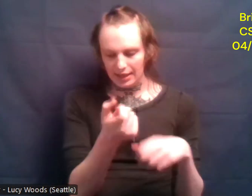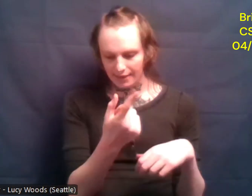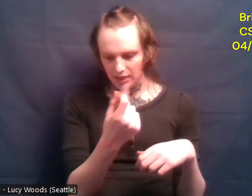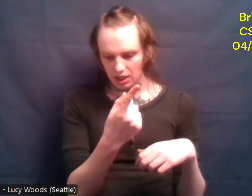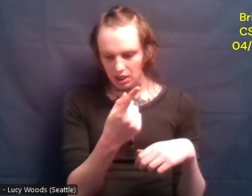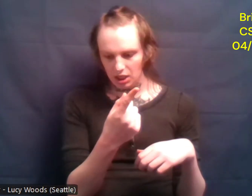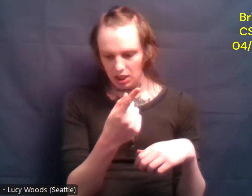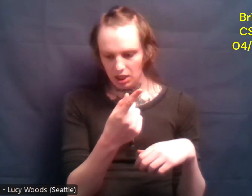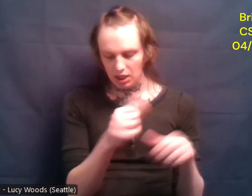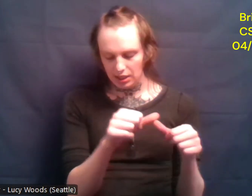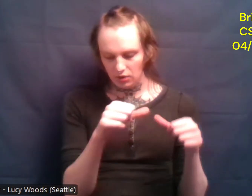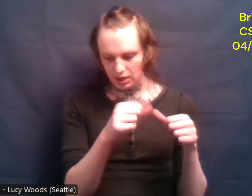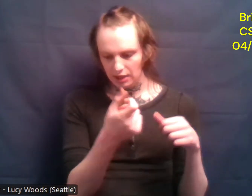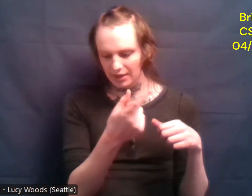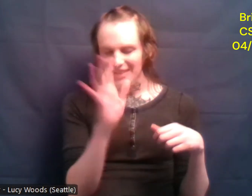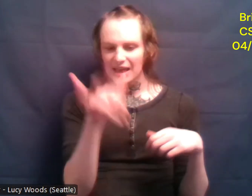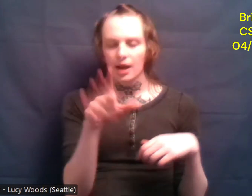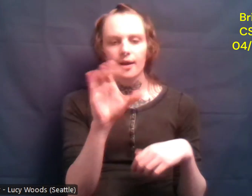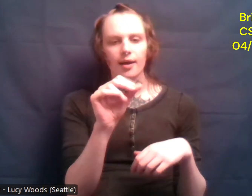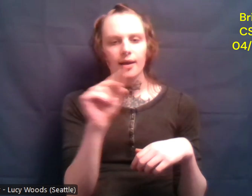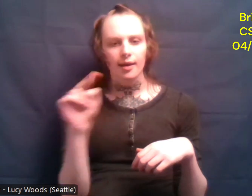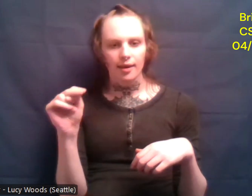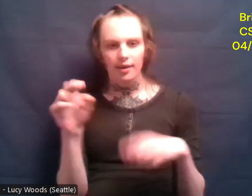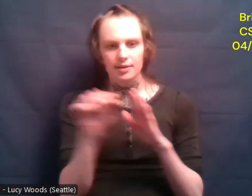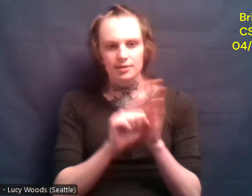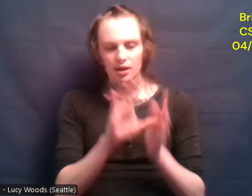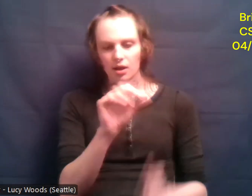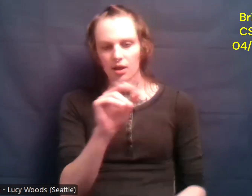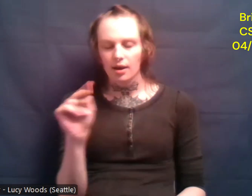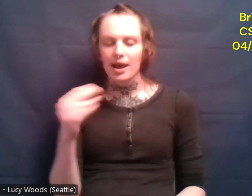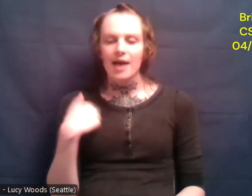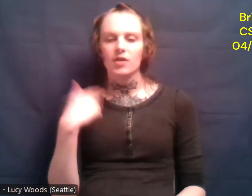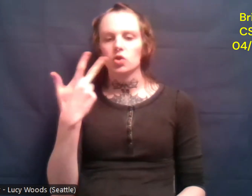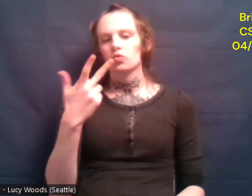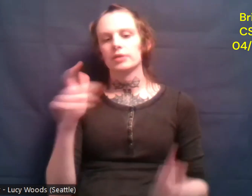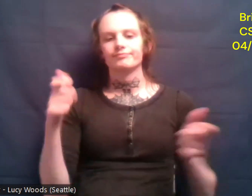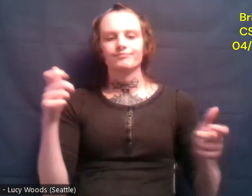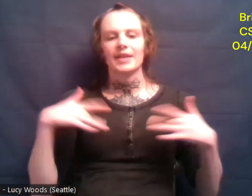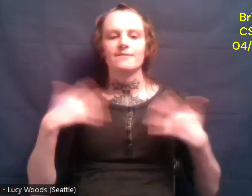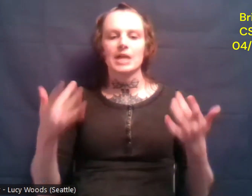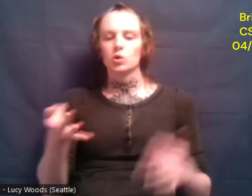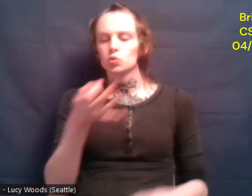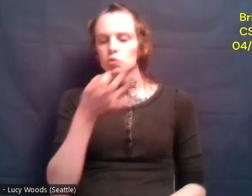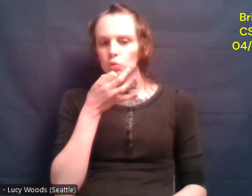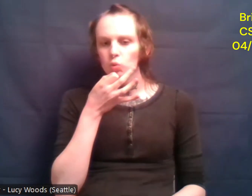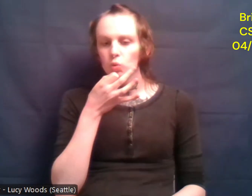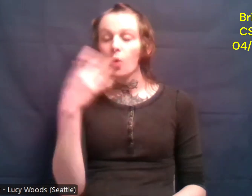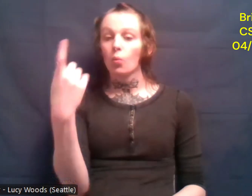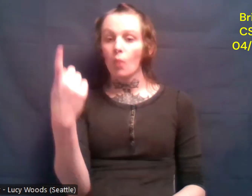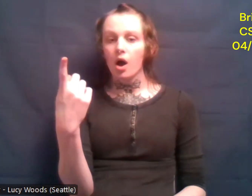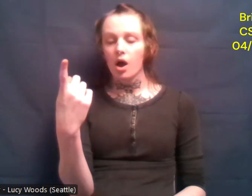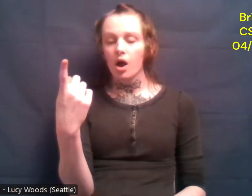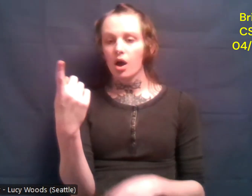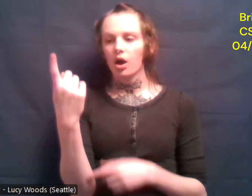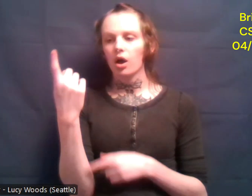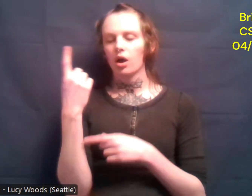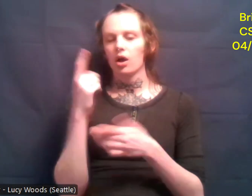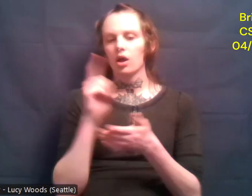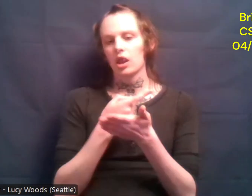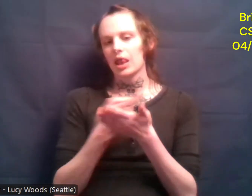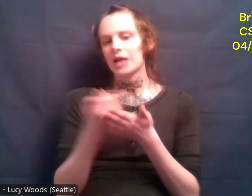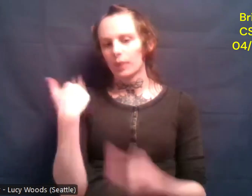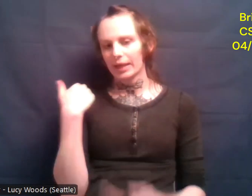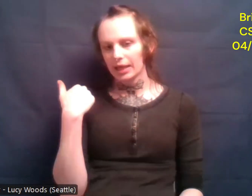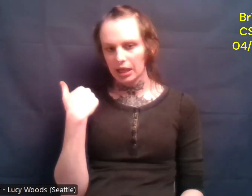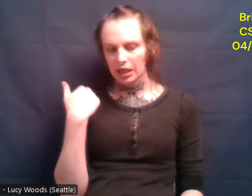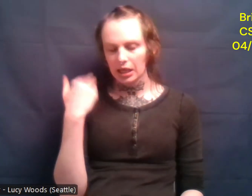Connecticut. But we have three big events coming up. The first one was this past weekend, Roundup. And so that was the first time I met a